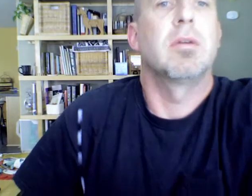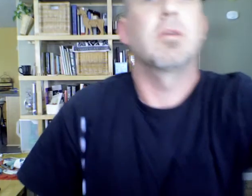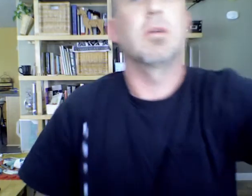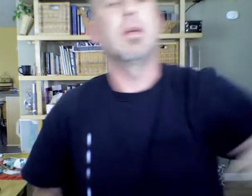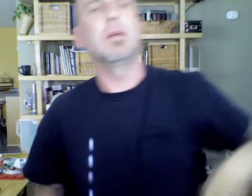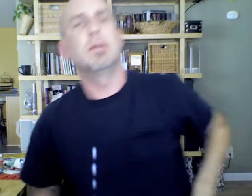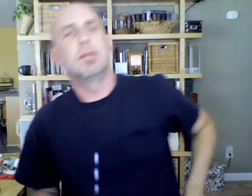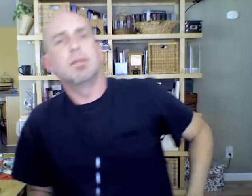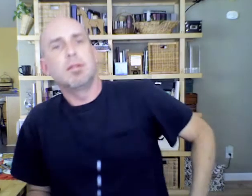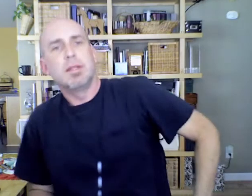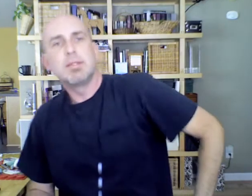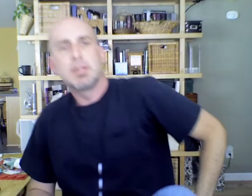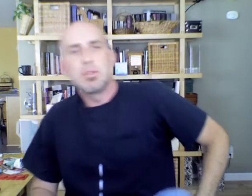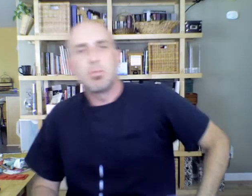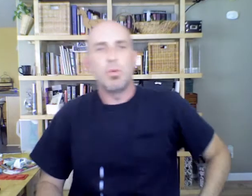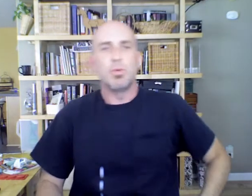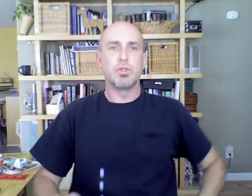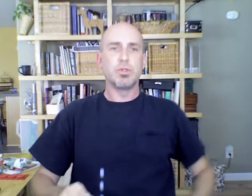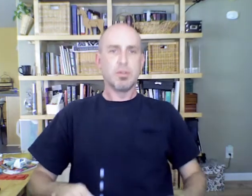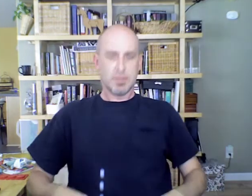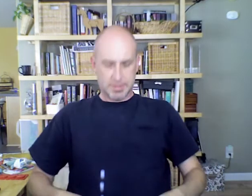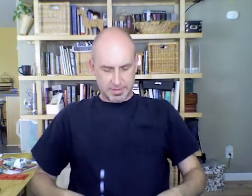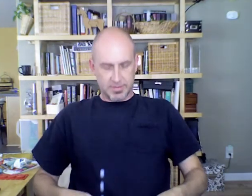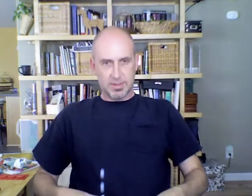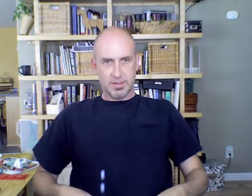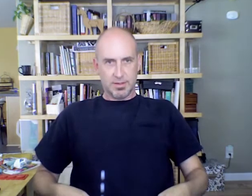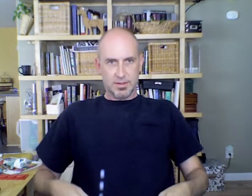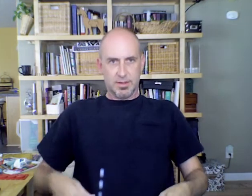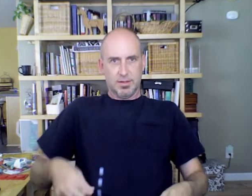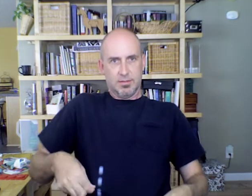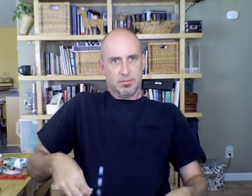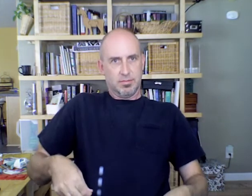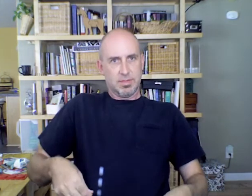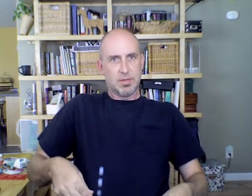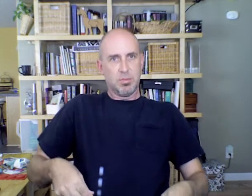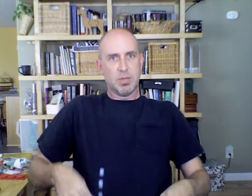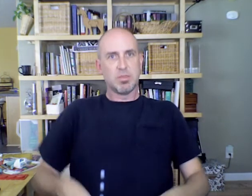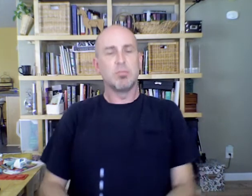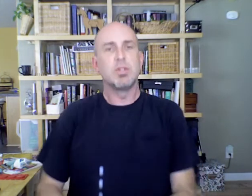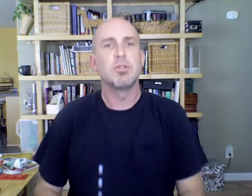darker, a little less exposure. Still have little sunbeams on my shirt.